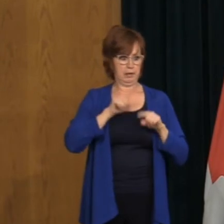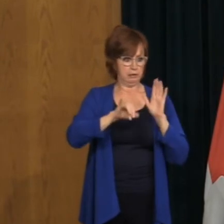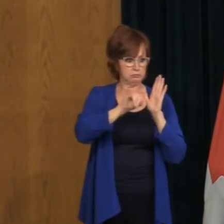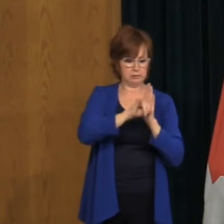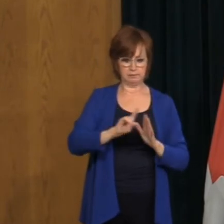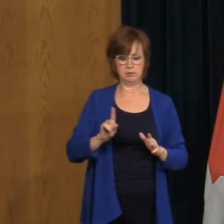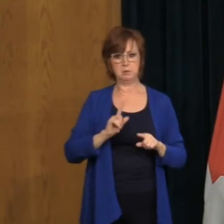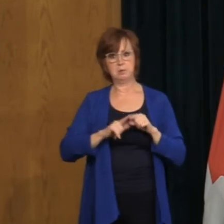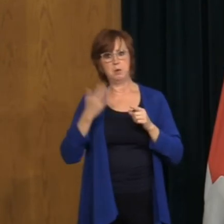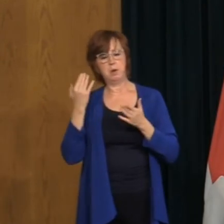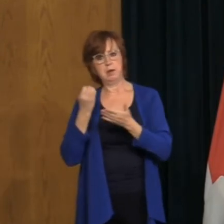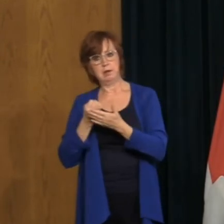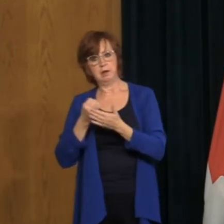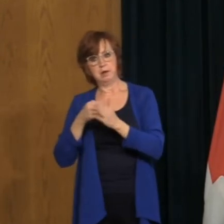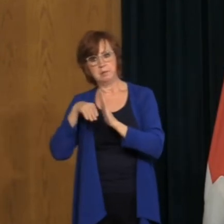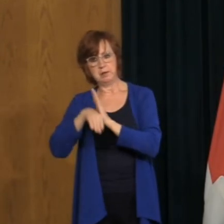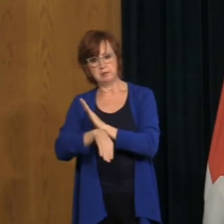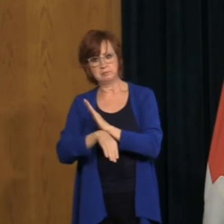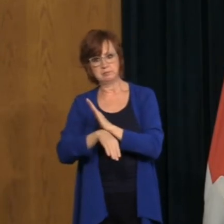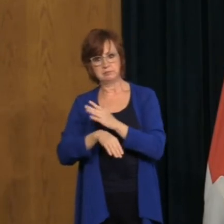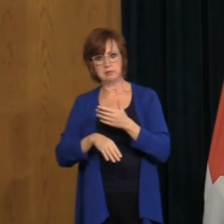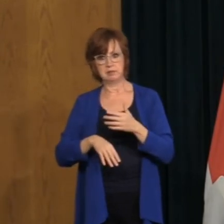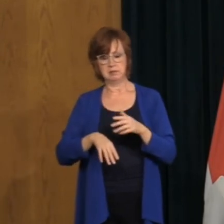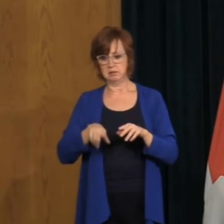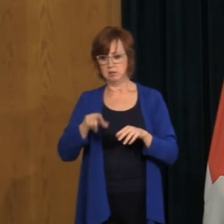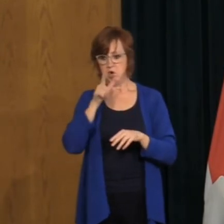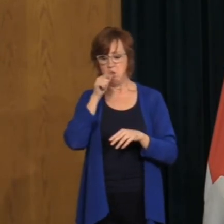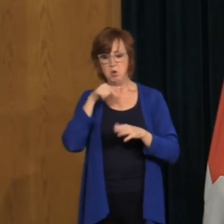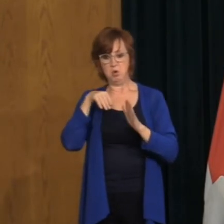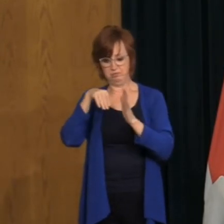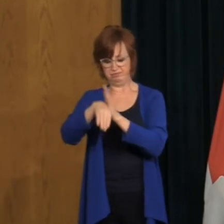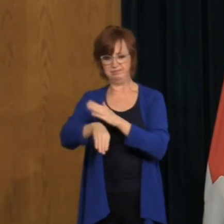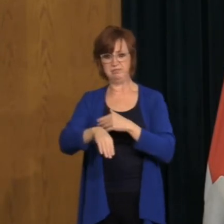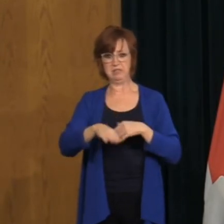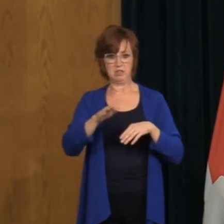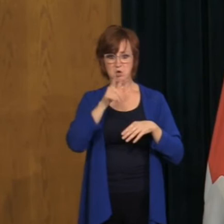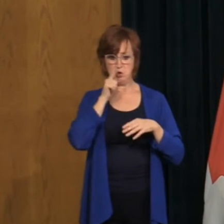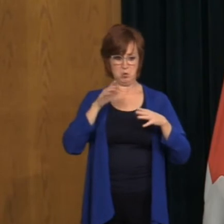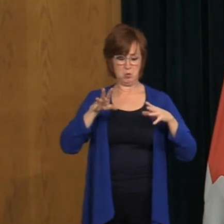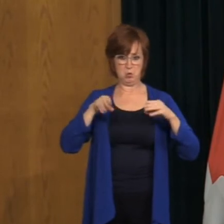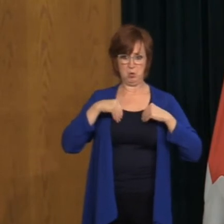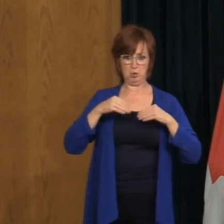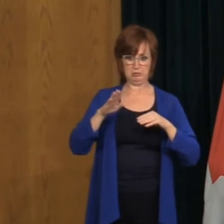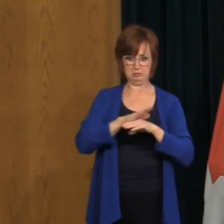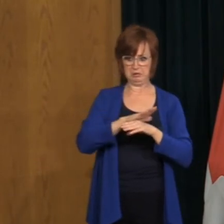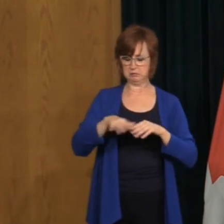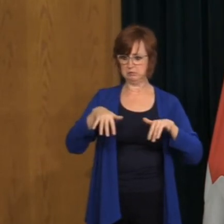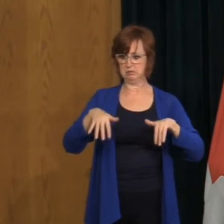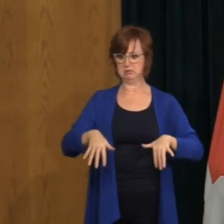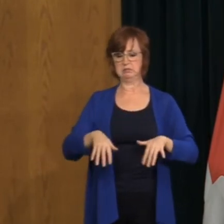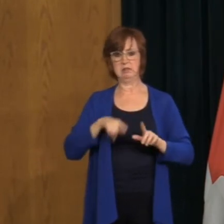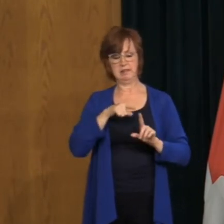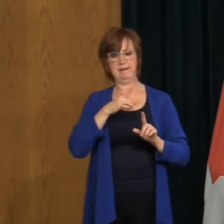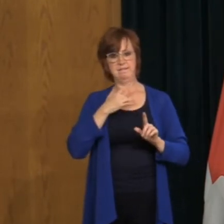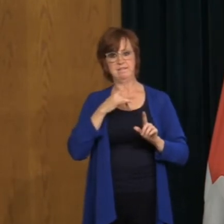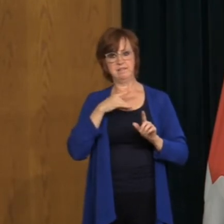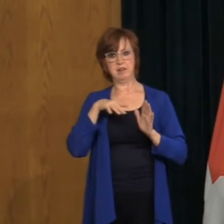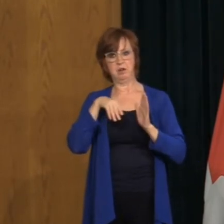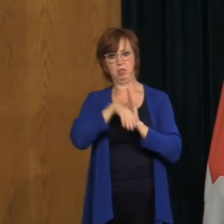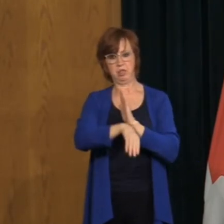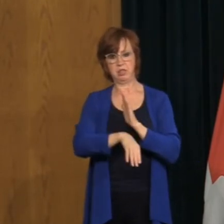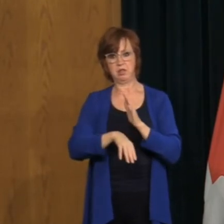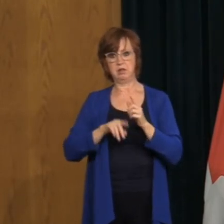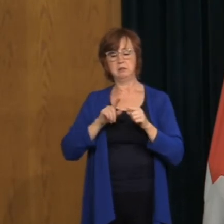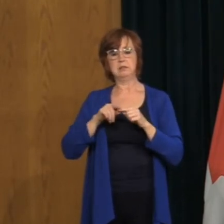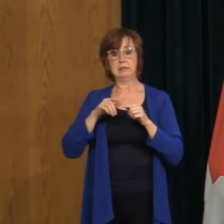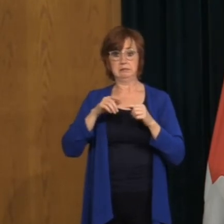part, those are being borne by business owners across this province, across Canada, across North America, and around the world. But